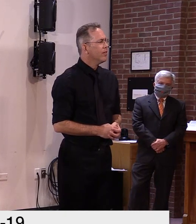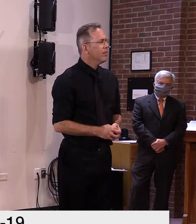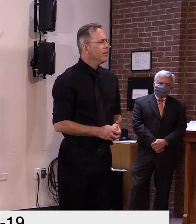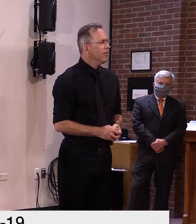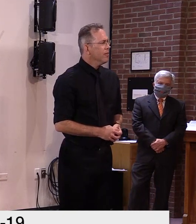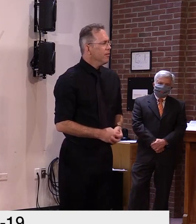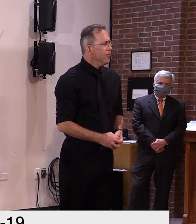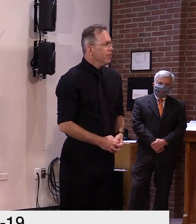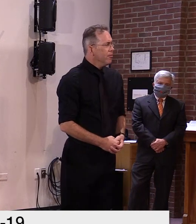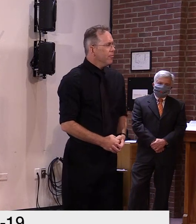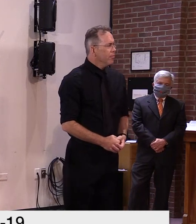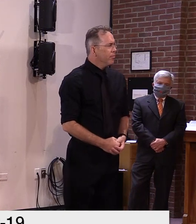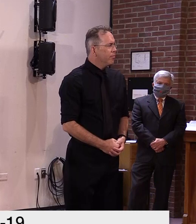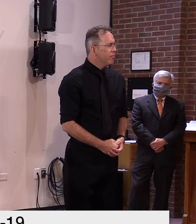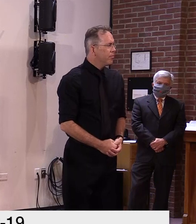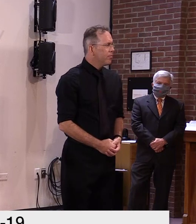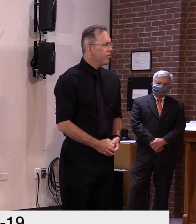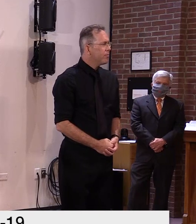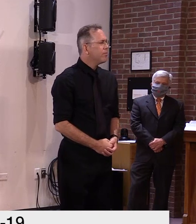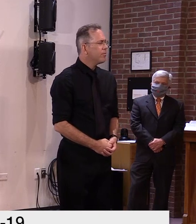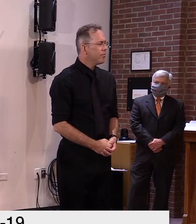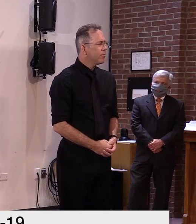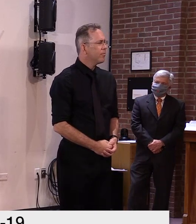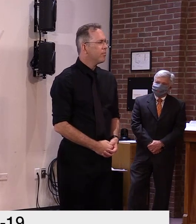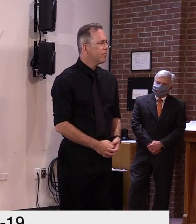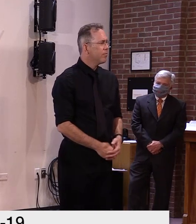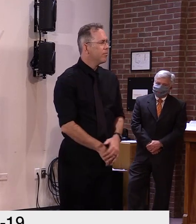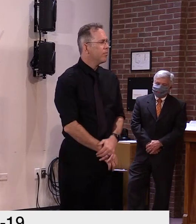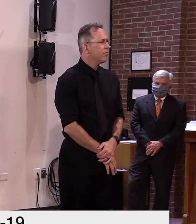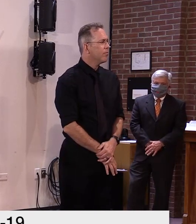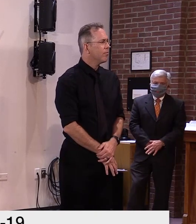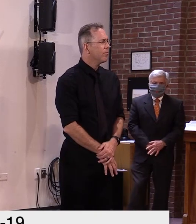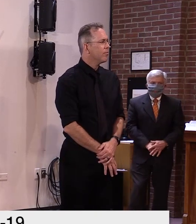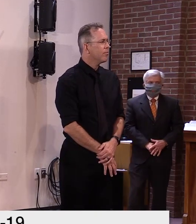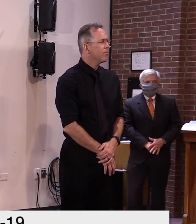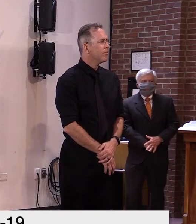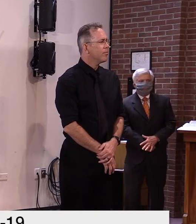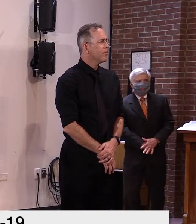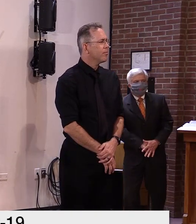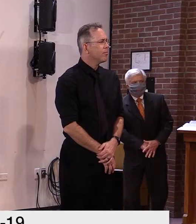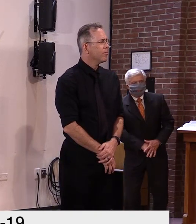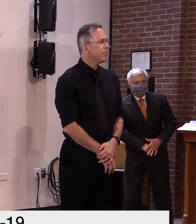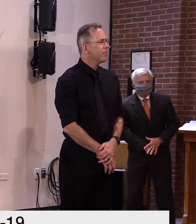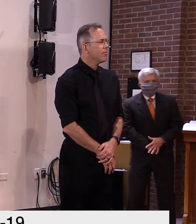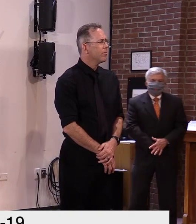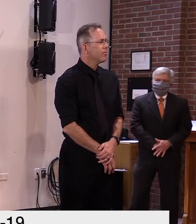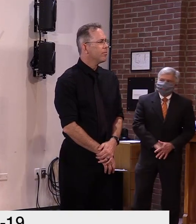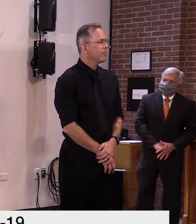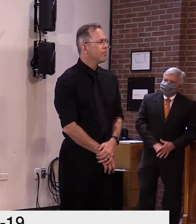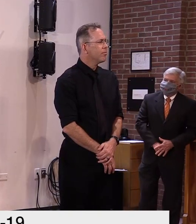WHO has done a complete about-face regarding lockdowns.